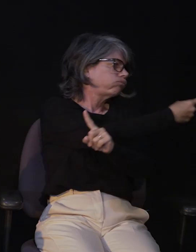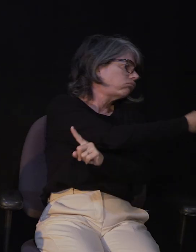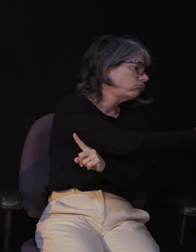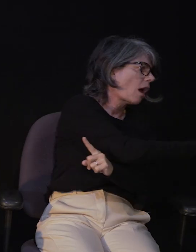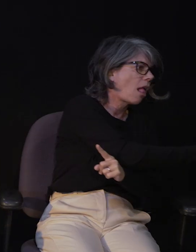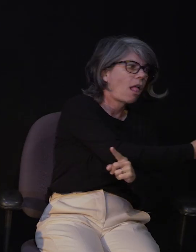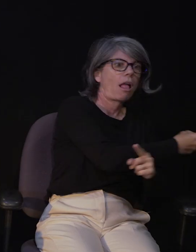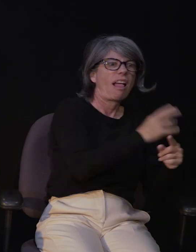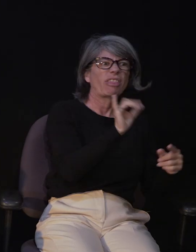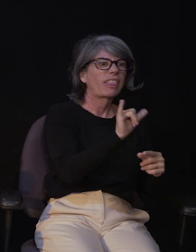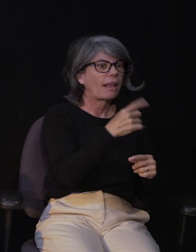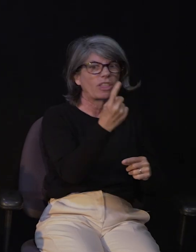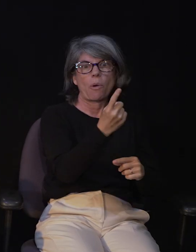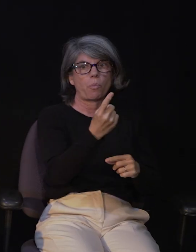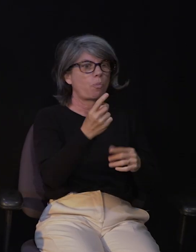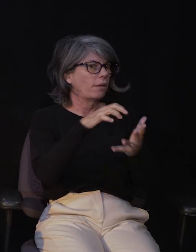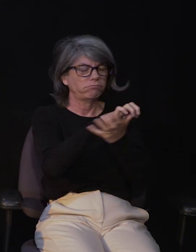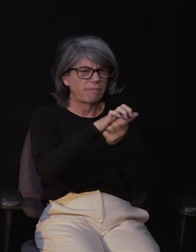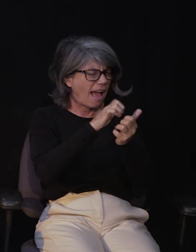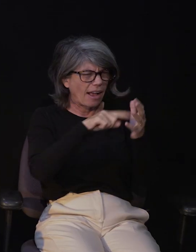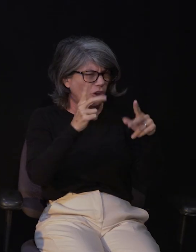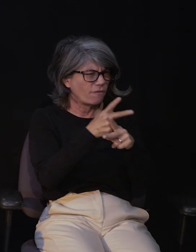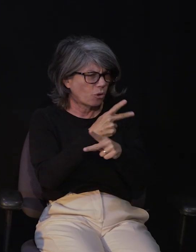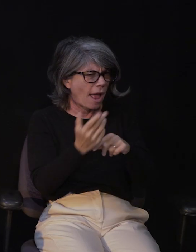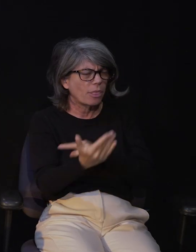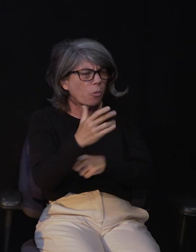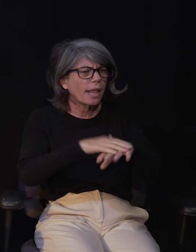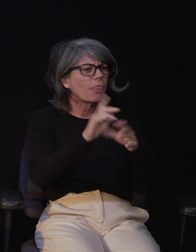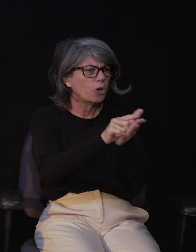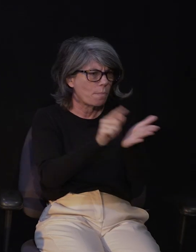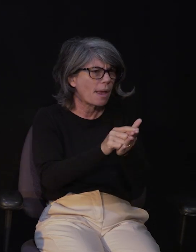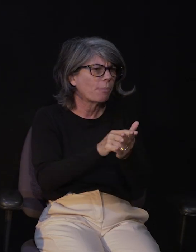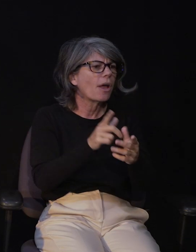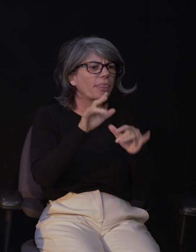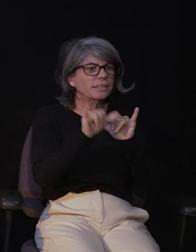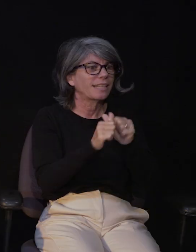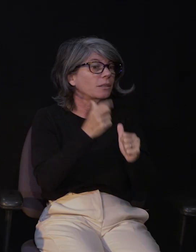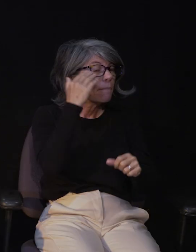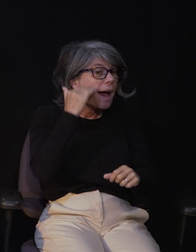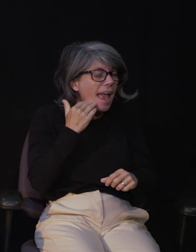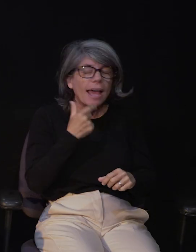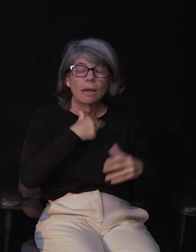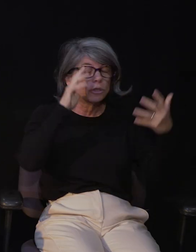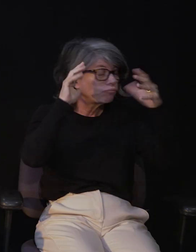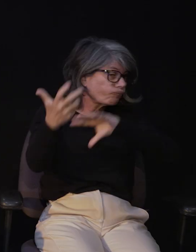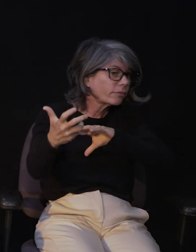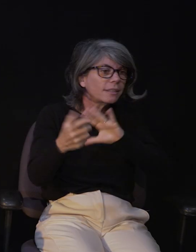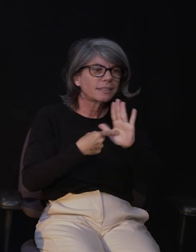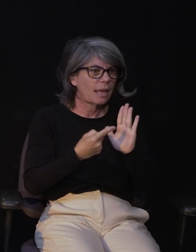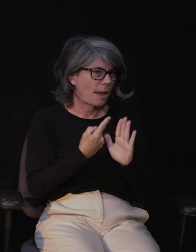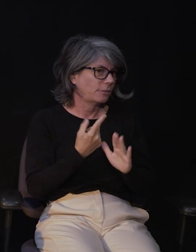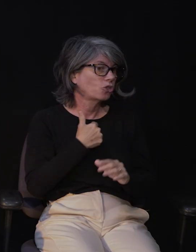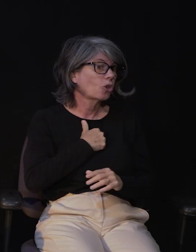hanging out there, like that one jumble that I couldn't figure out in the morning in the newspaper and it like sticks in my head, it kind of screws me up. So sometimes I just